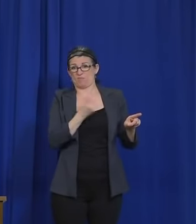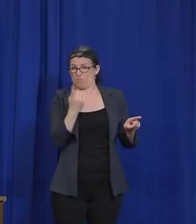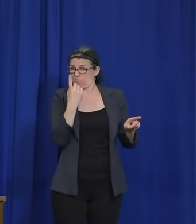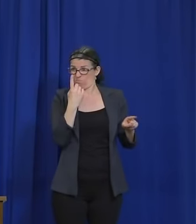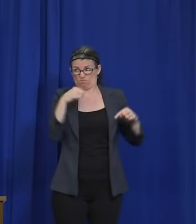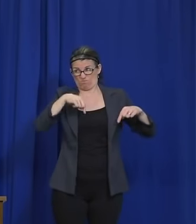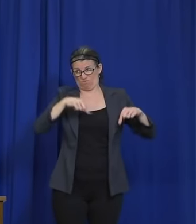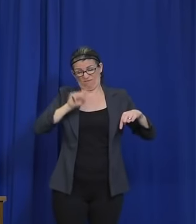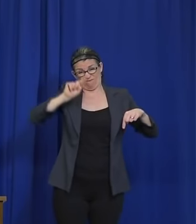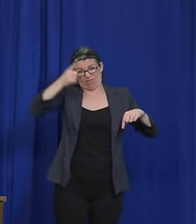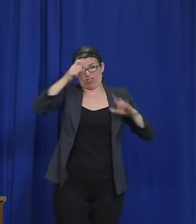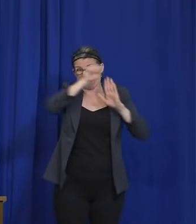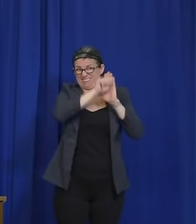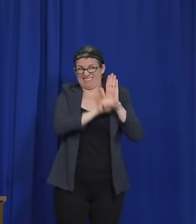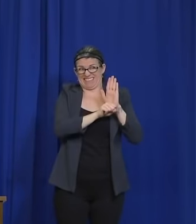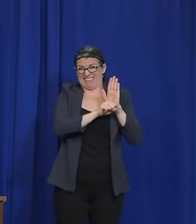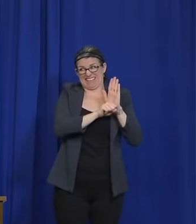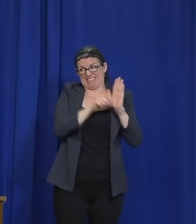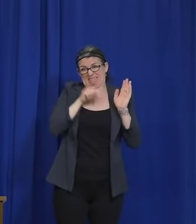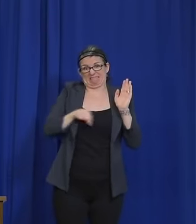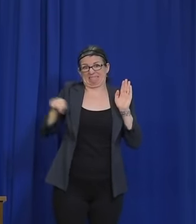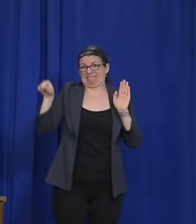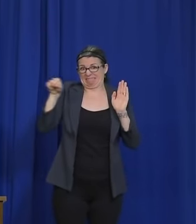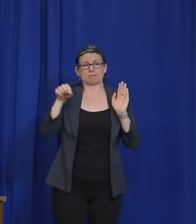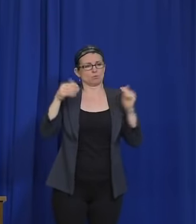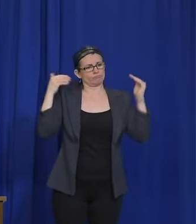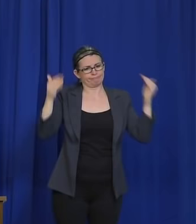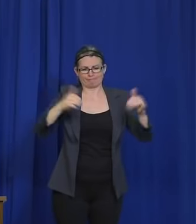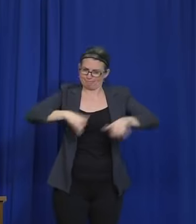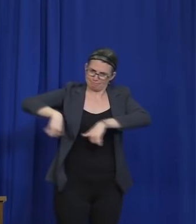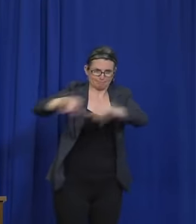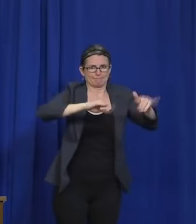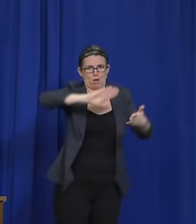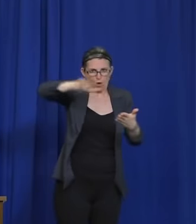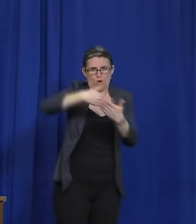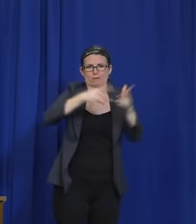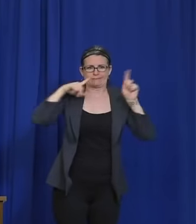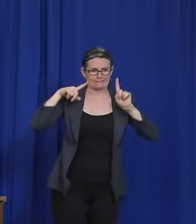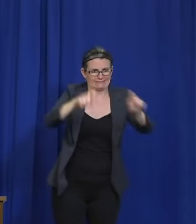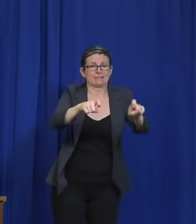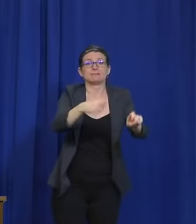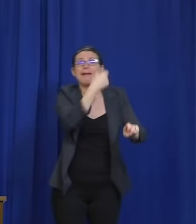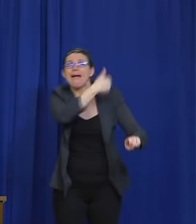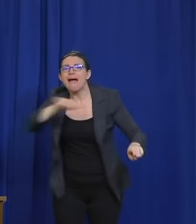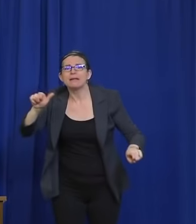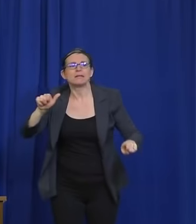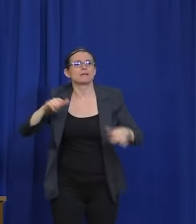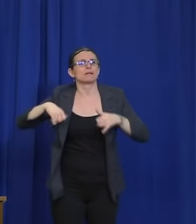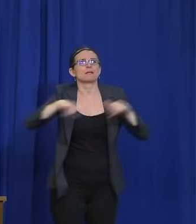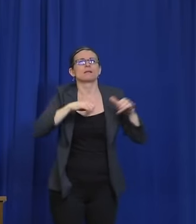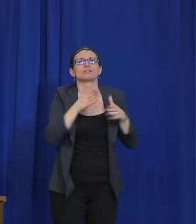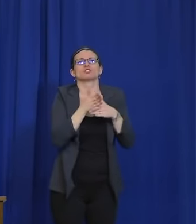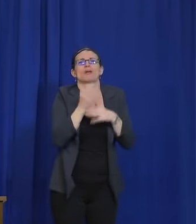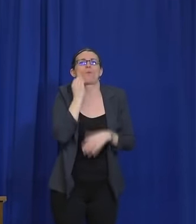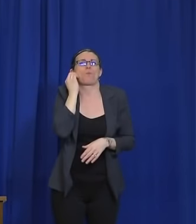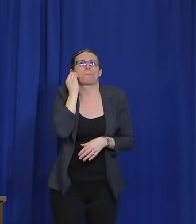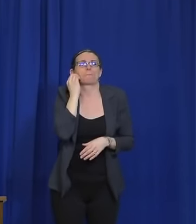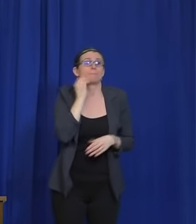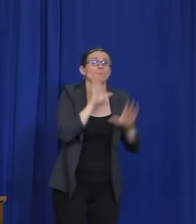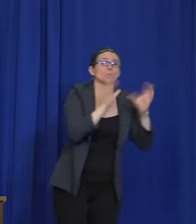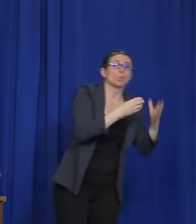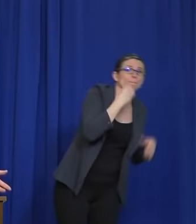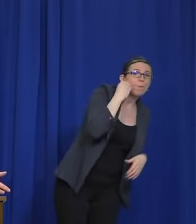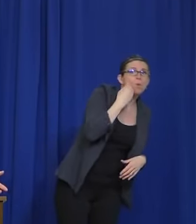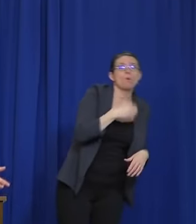facility. So group homes, homeless shelters, nursing facilities, when we have an outbreak, we are doing universal